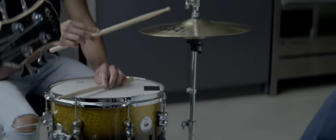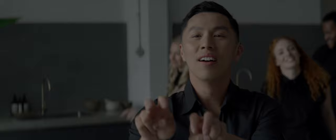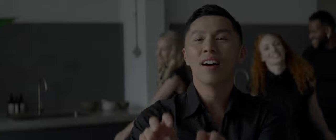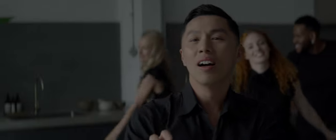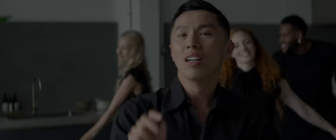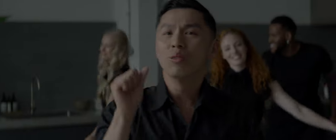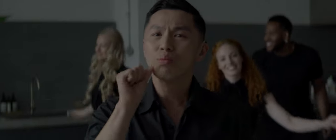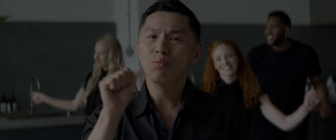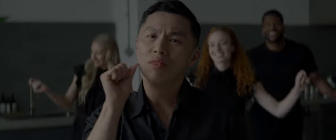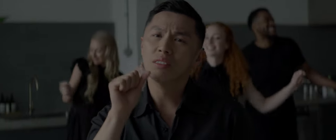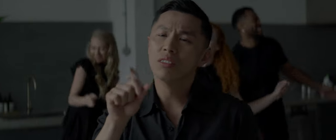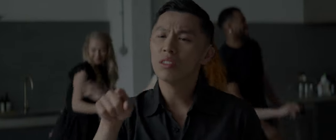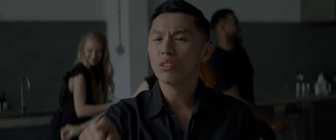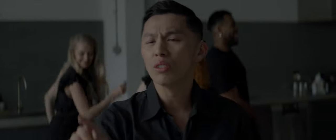If you're a little bit late and miss it,